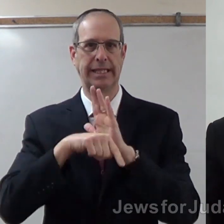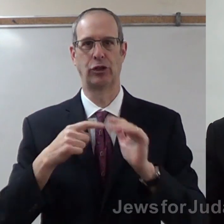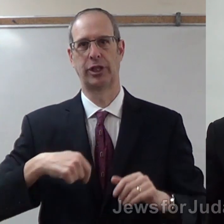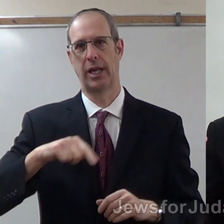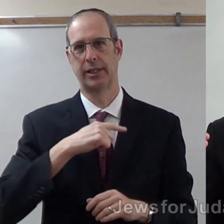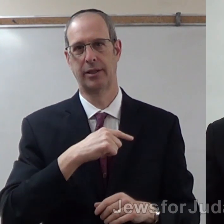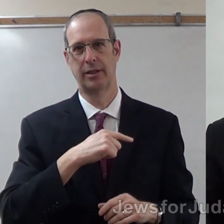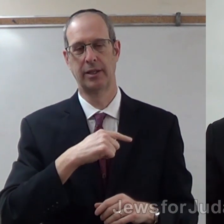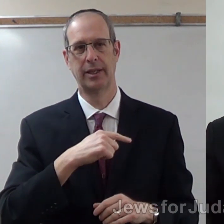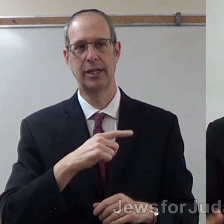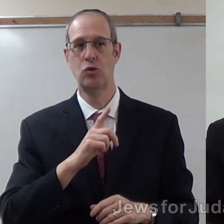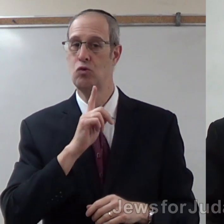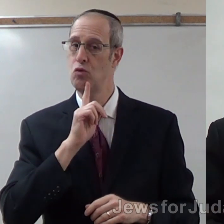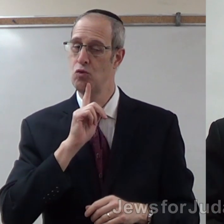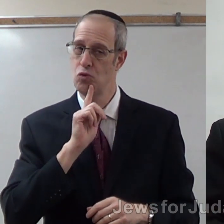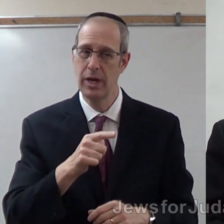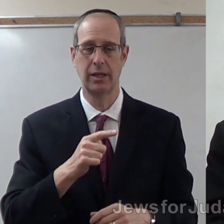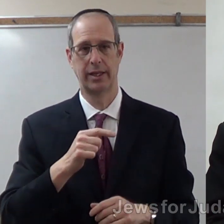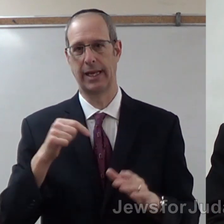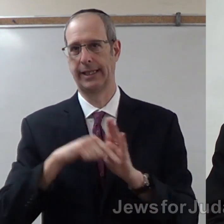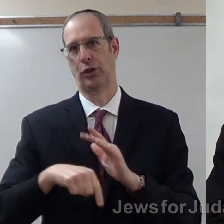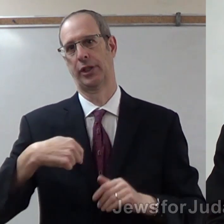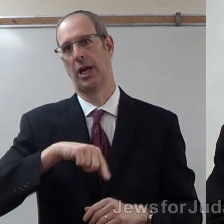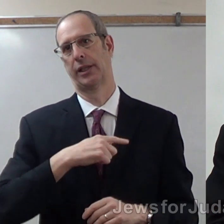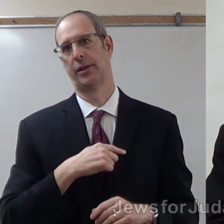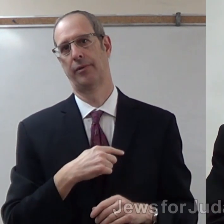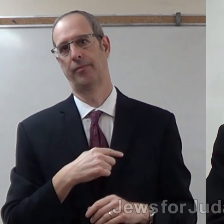us. It literally kills us.